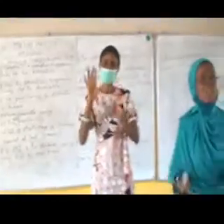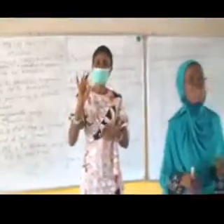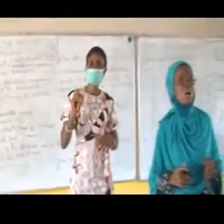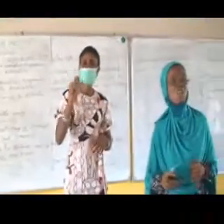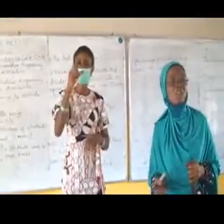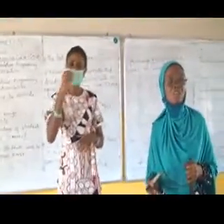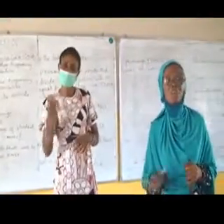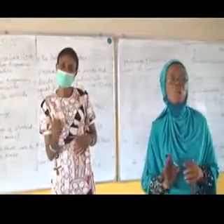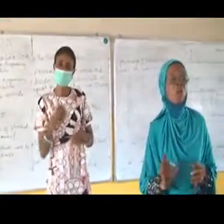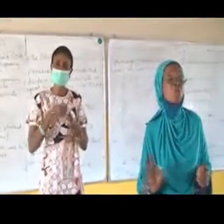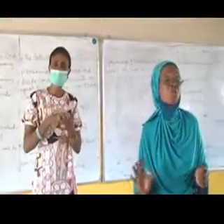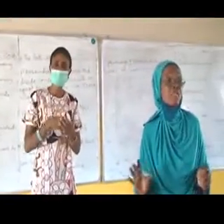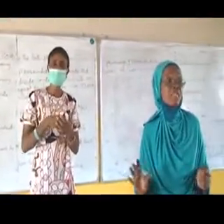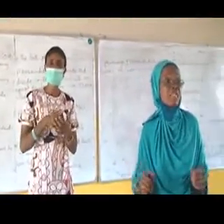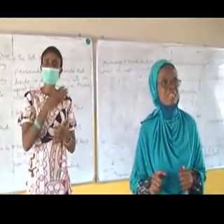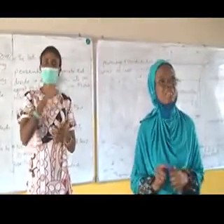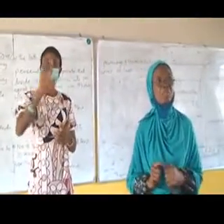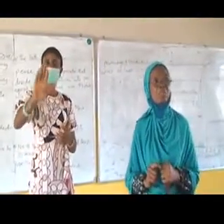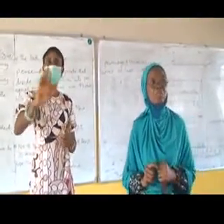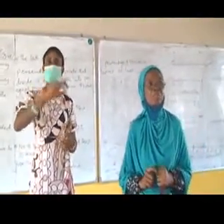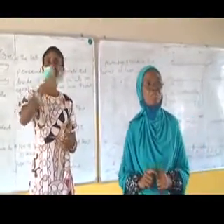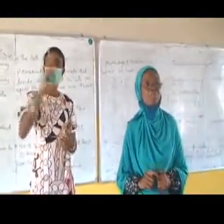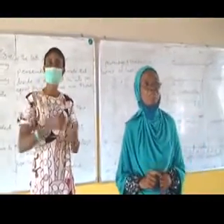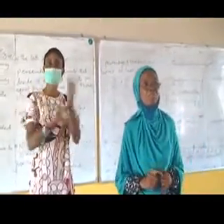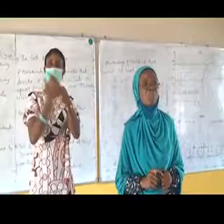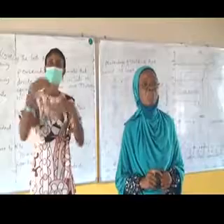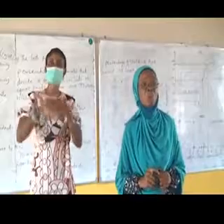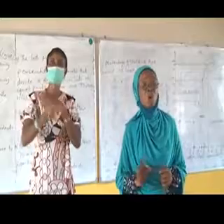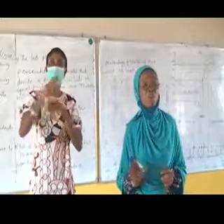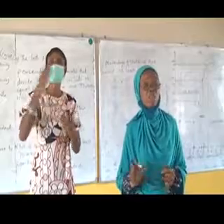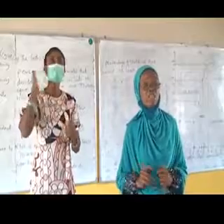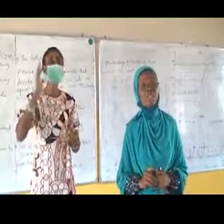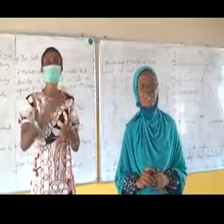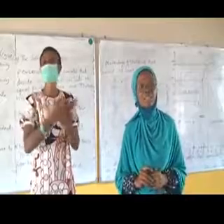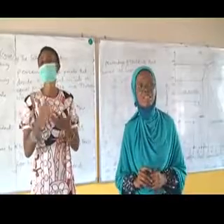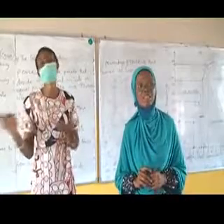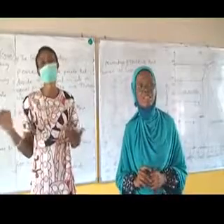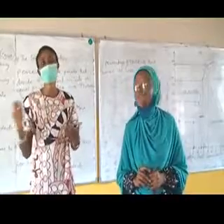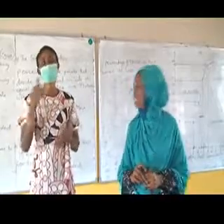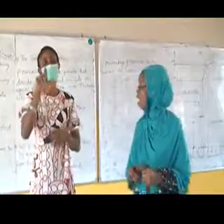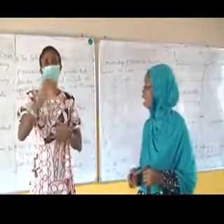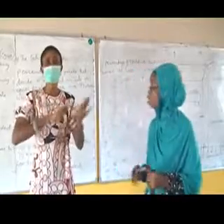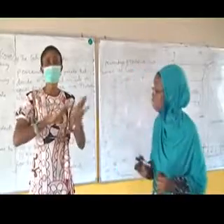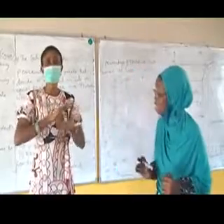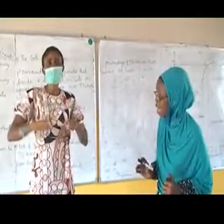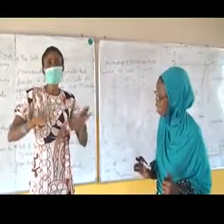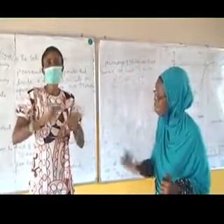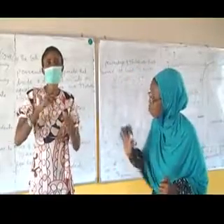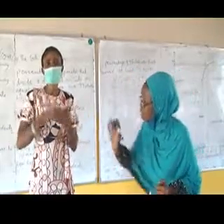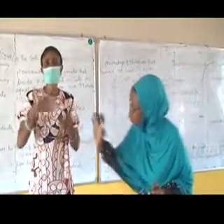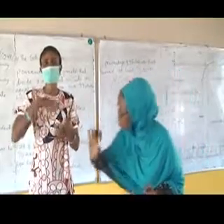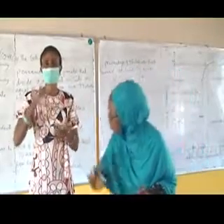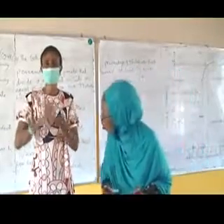blah, and your answer comes out. You are going to fail it. You don't do it like that. The